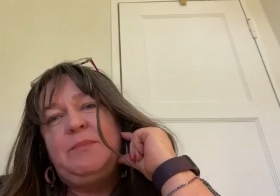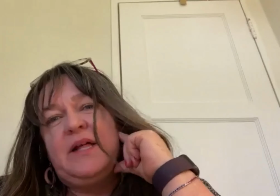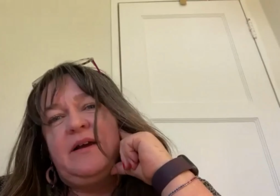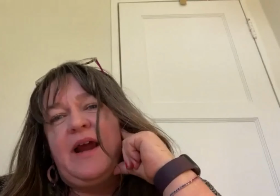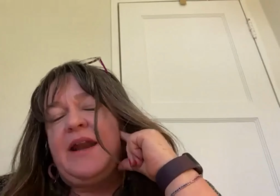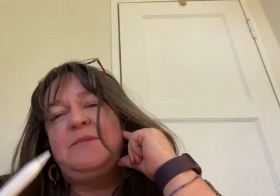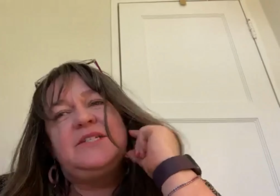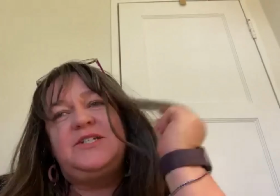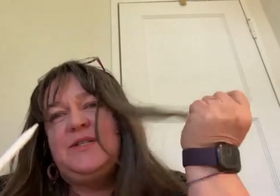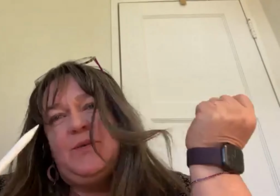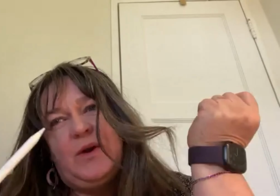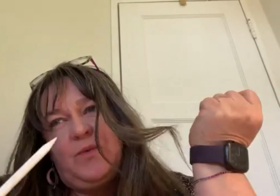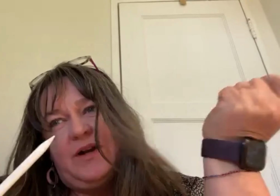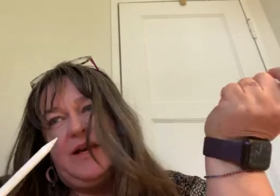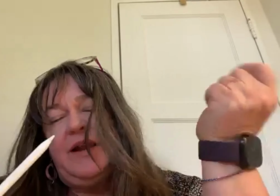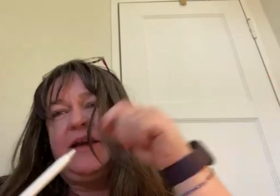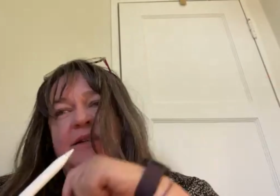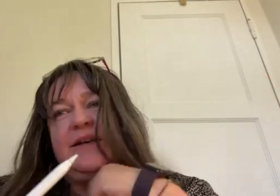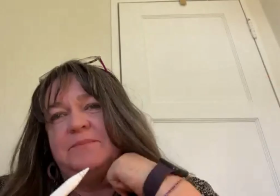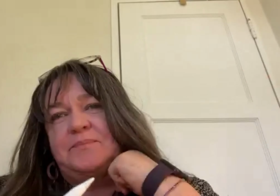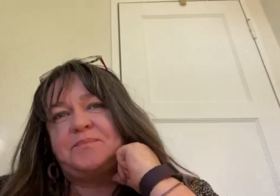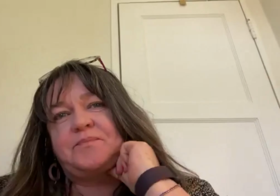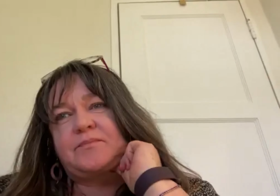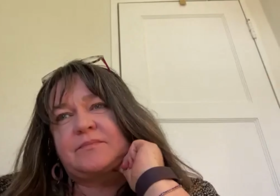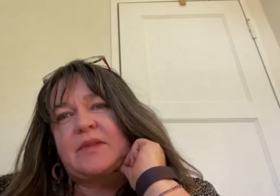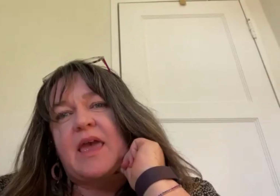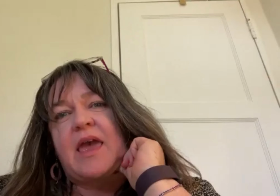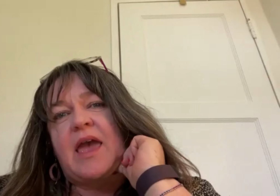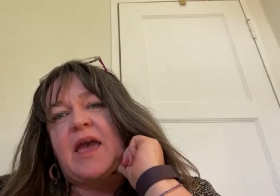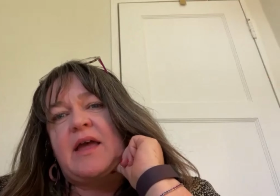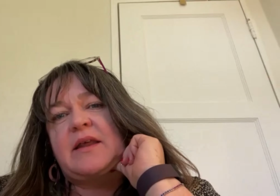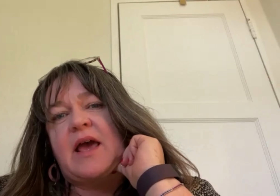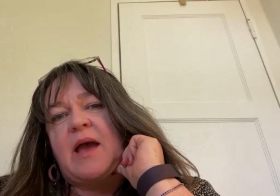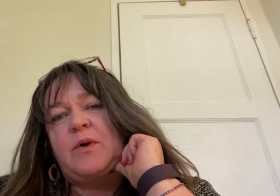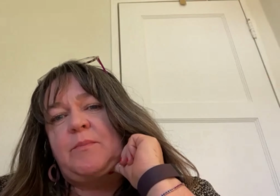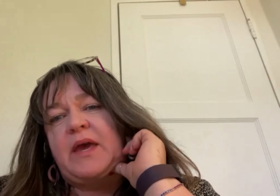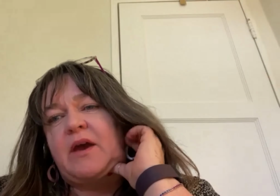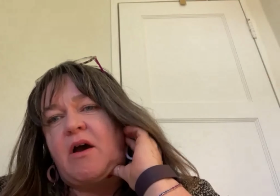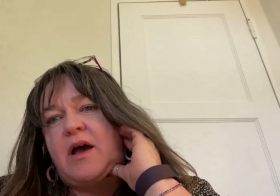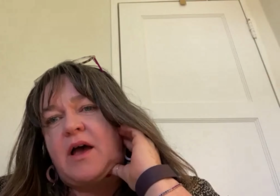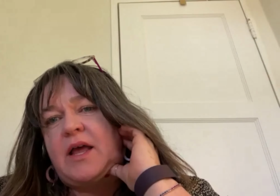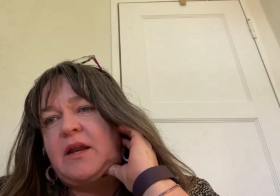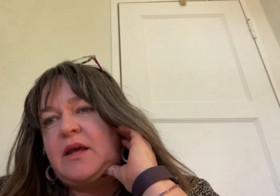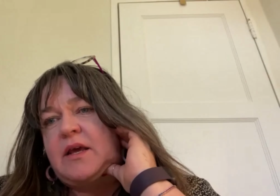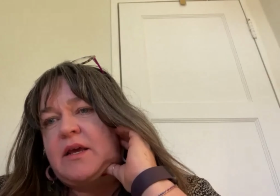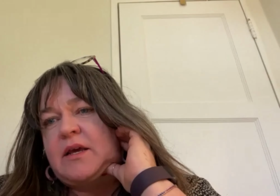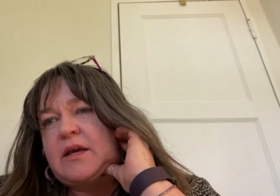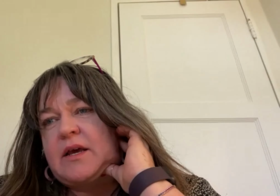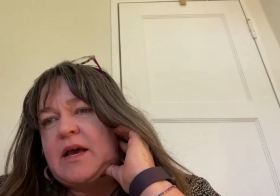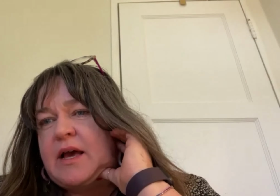Julie Pillar, and I'm just choosing one word, connected. And I will pick on